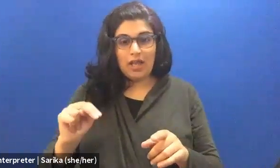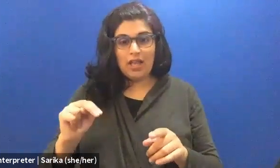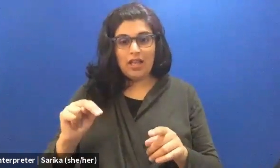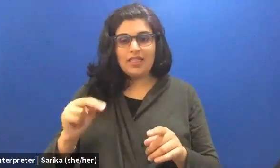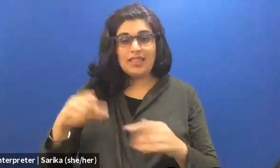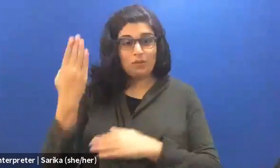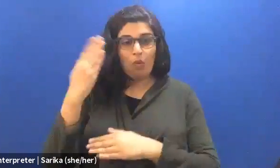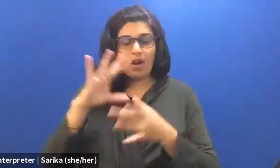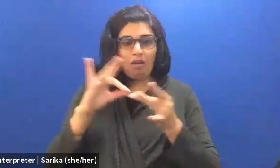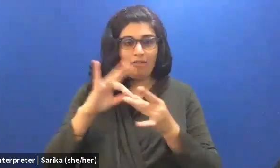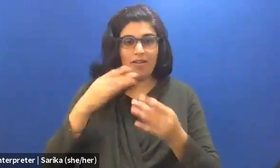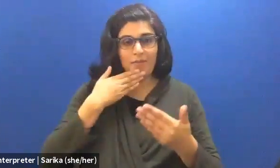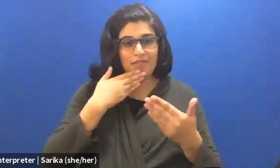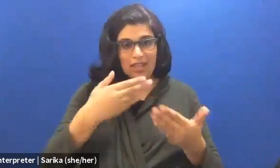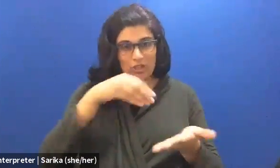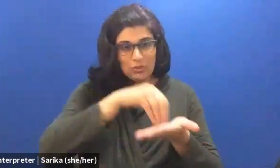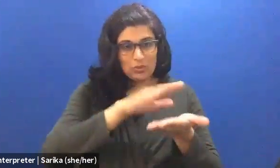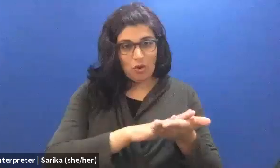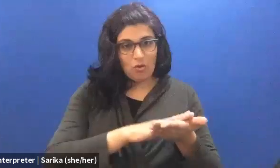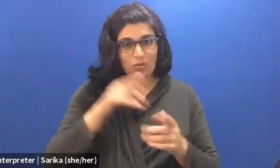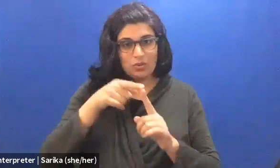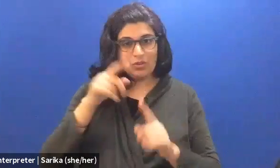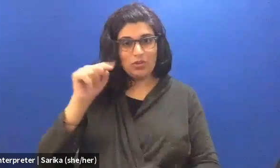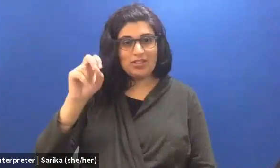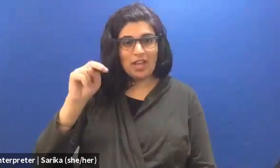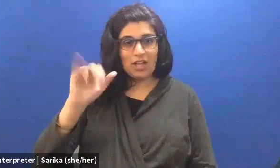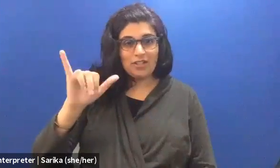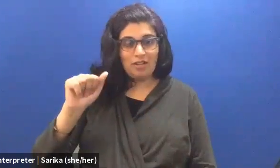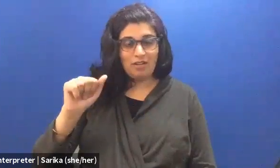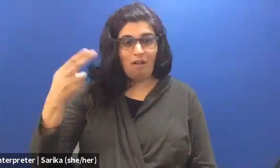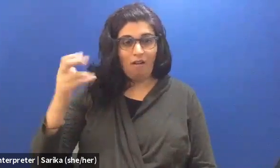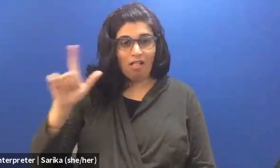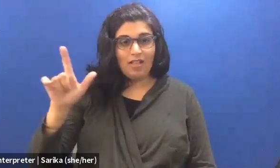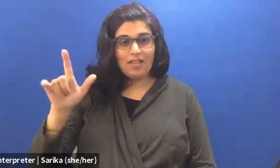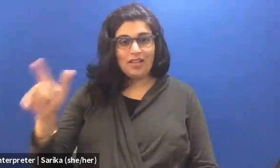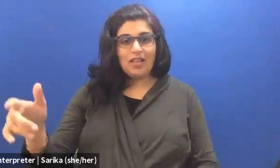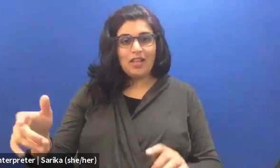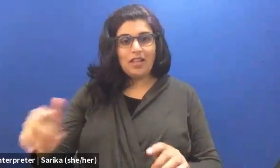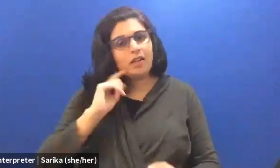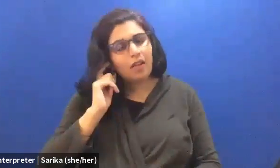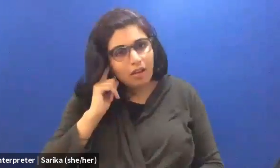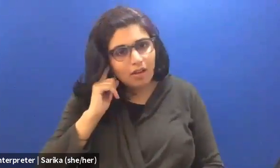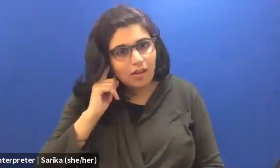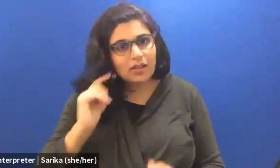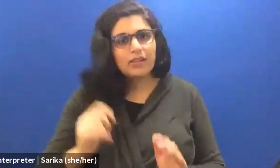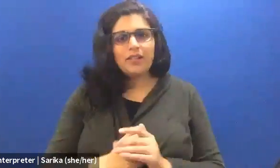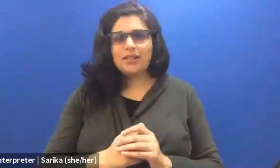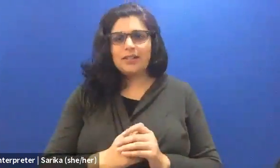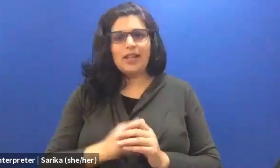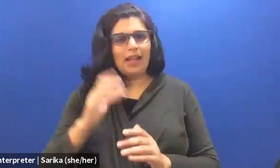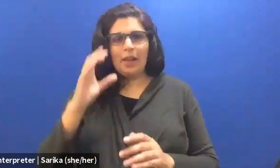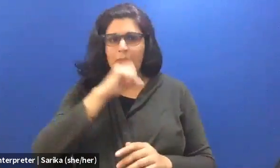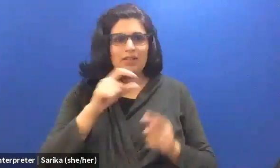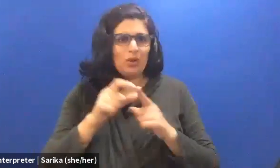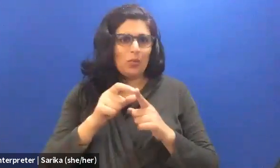Hall. Some of you might know her, some of you might not. She's Auntie Beatrice. Anyway, a couple nights ago,